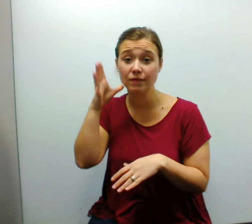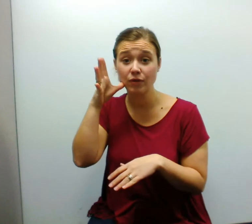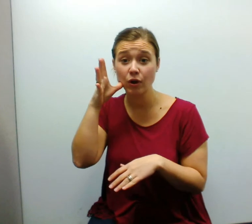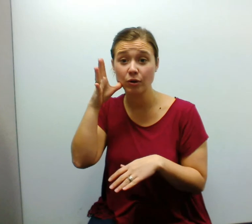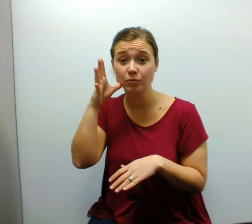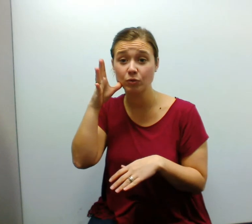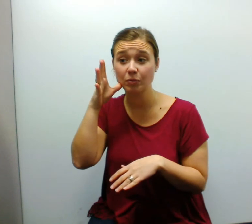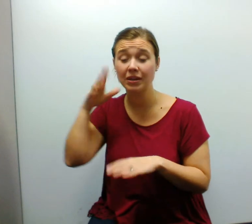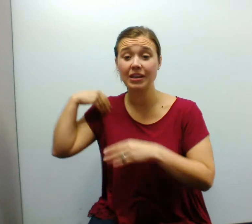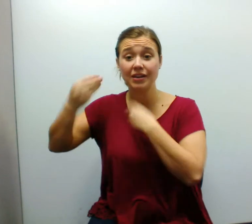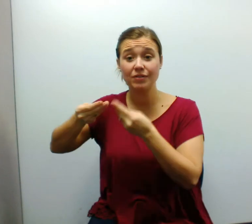bidder.